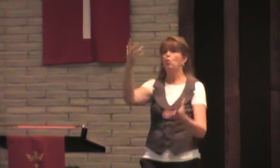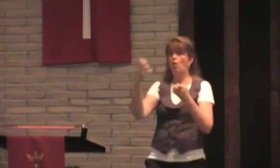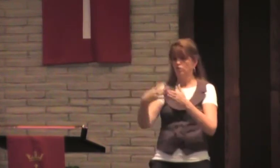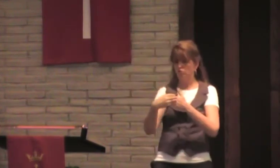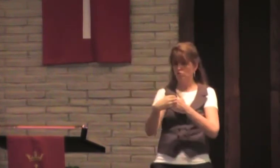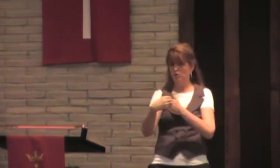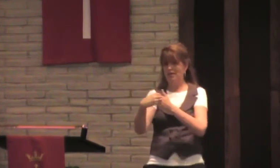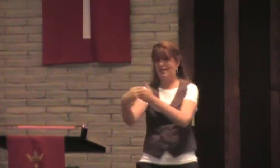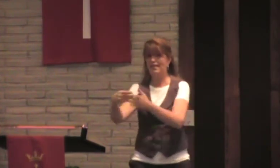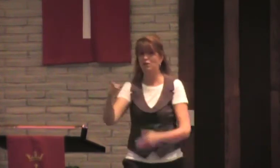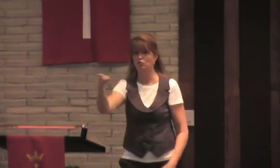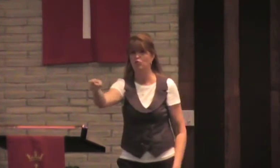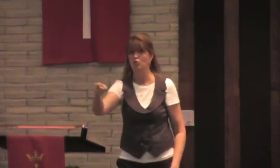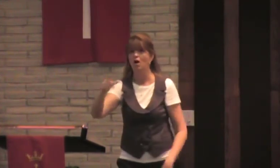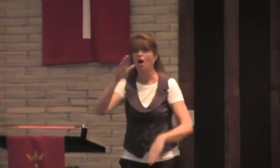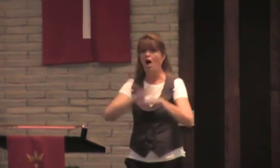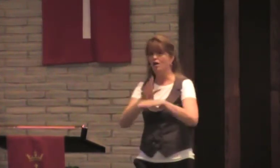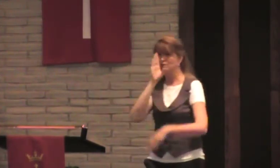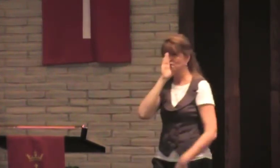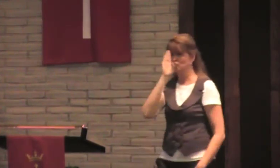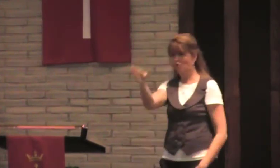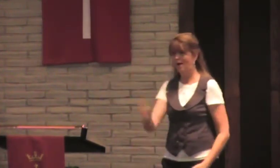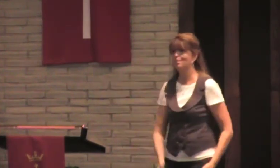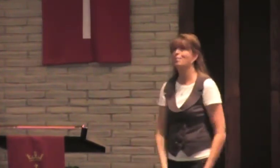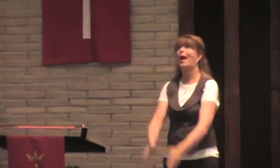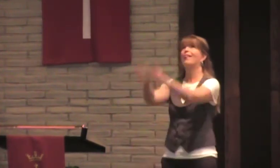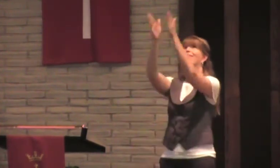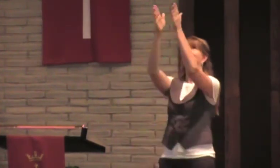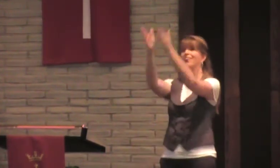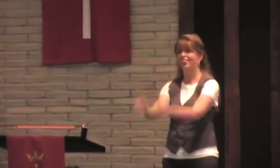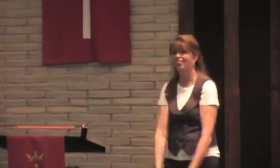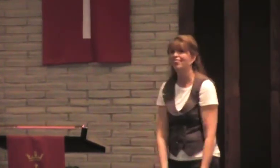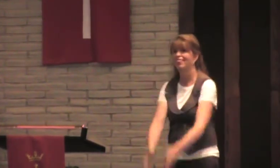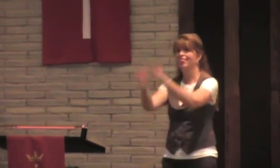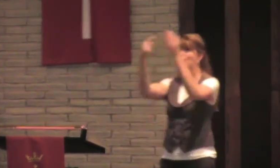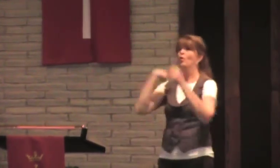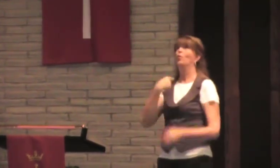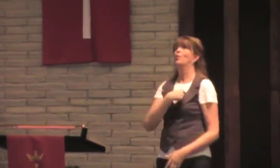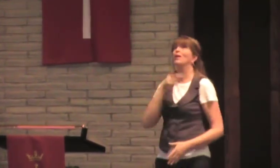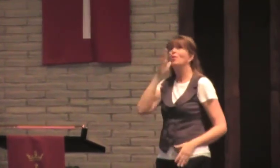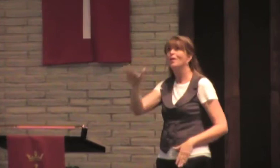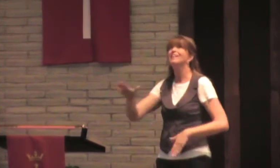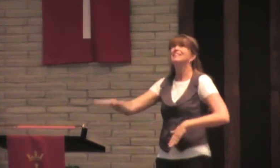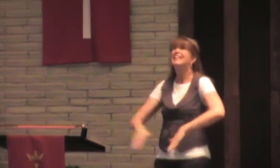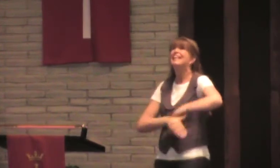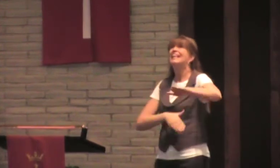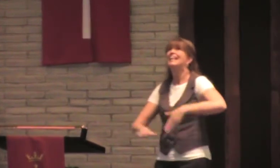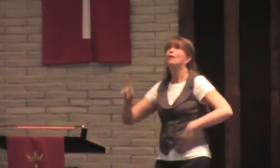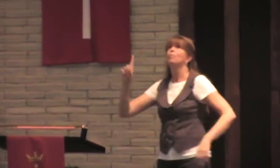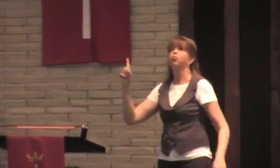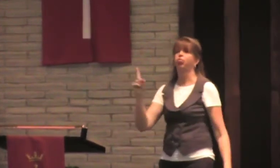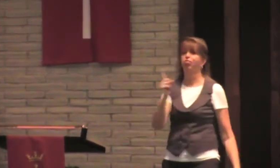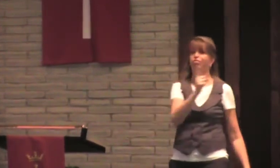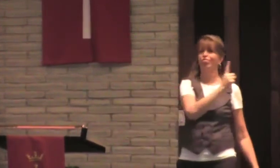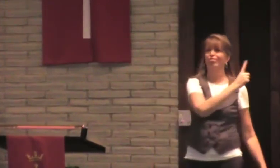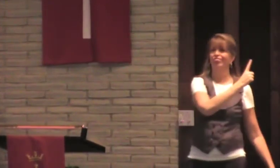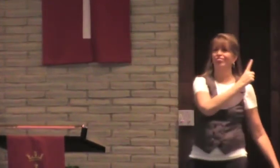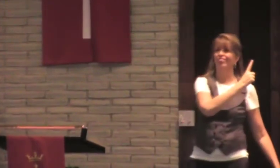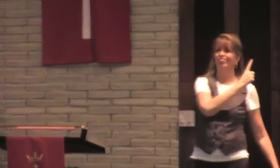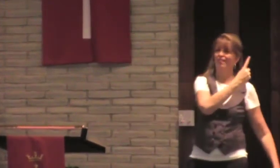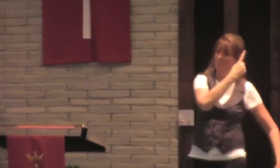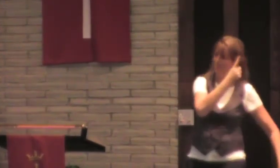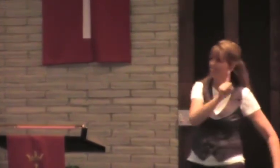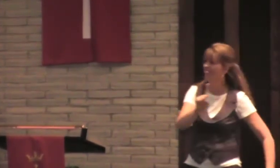your life and let them take over and lead you on the straight path. We will